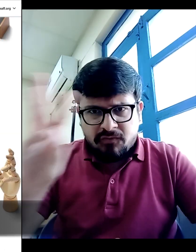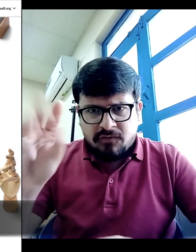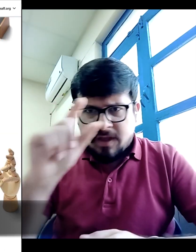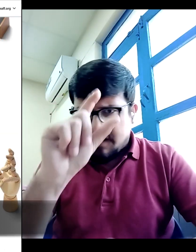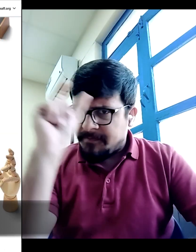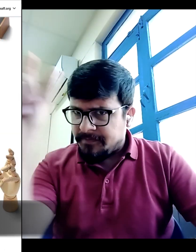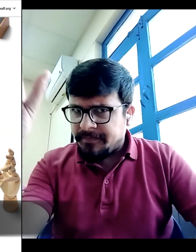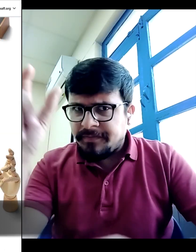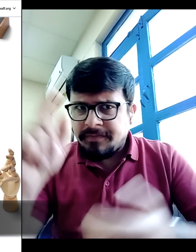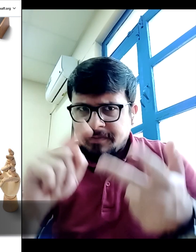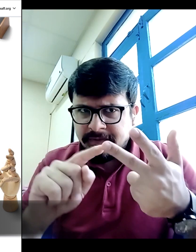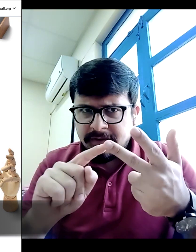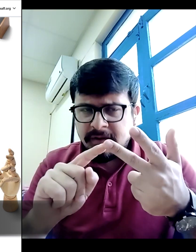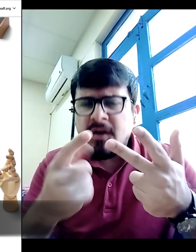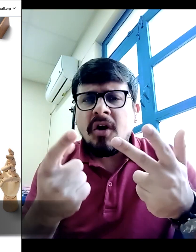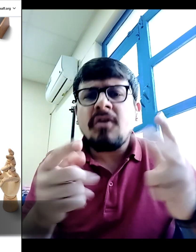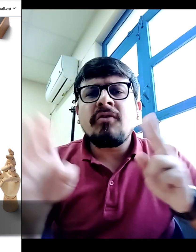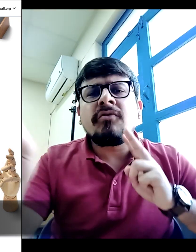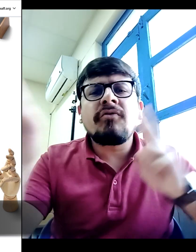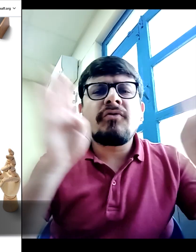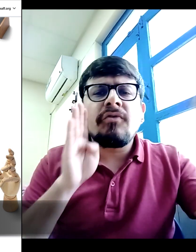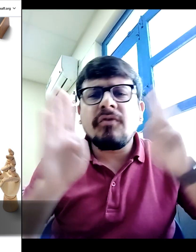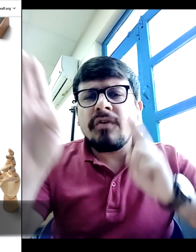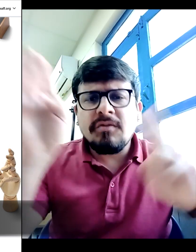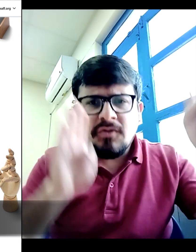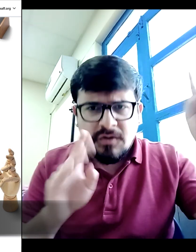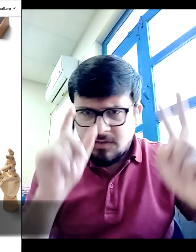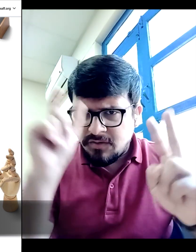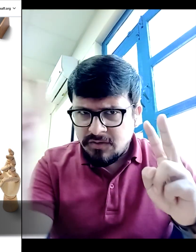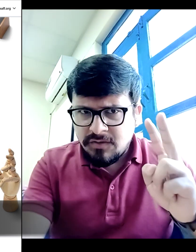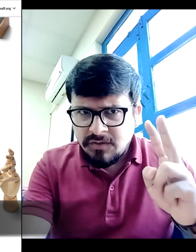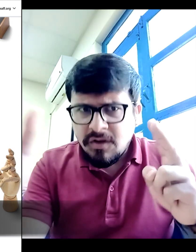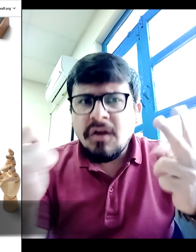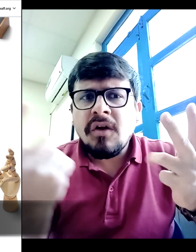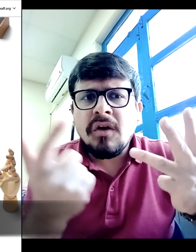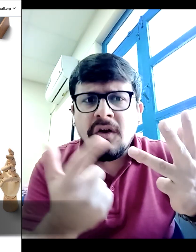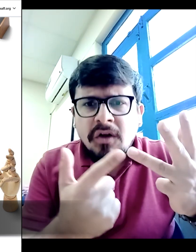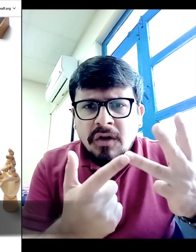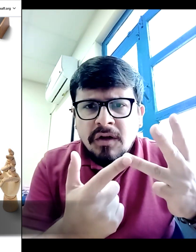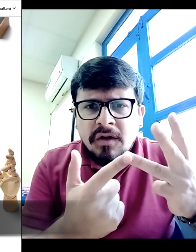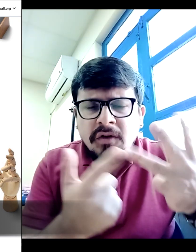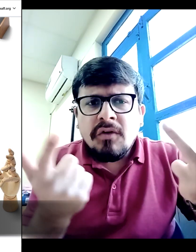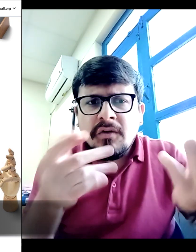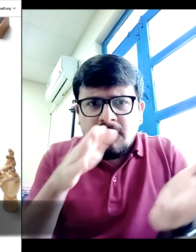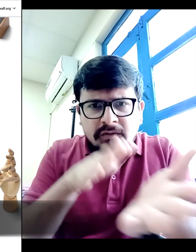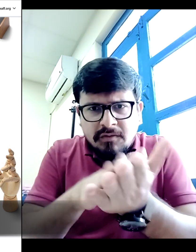Or do you want to use a logo on social media like Facebook?